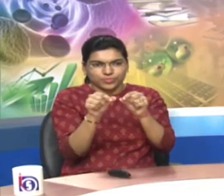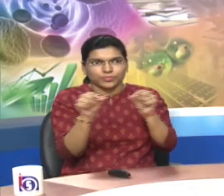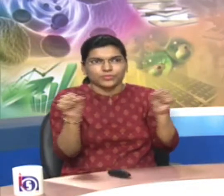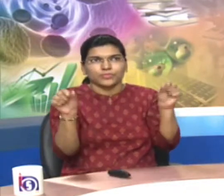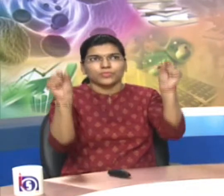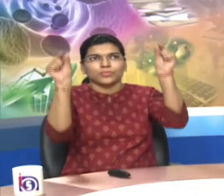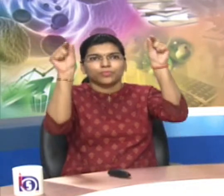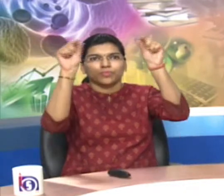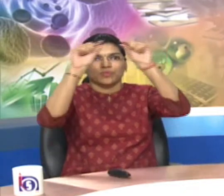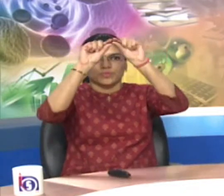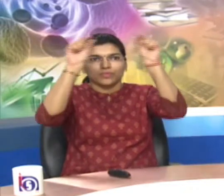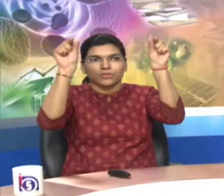border.